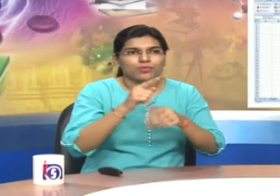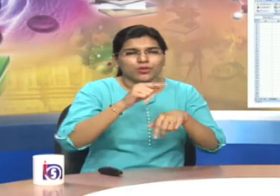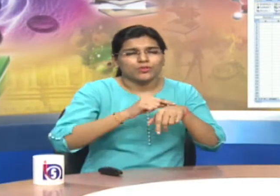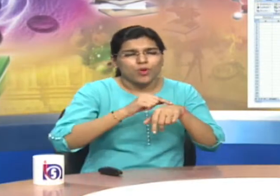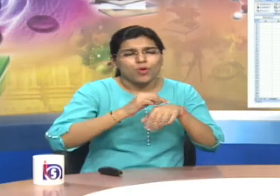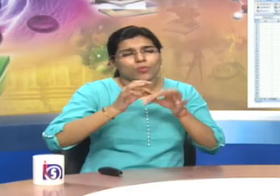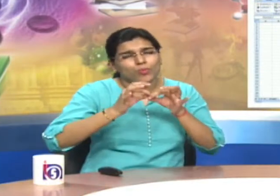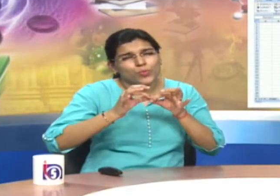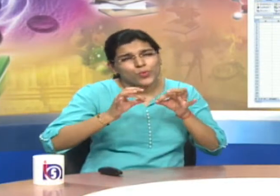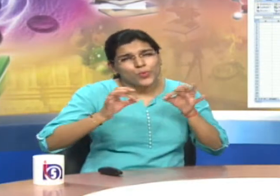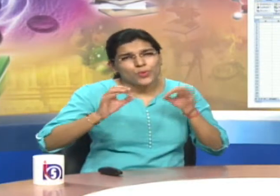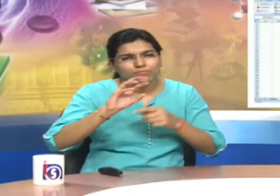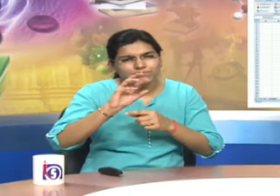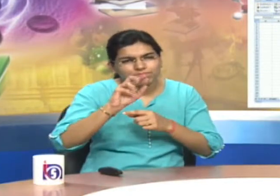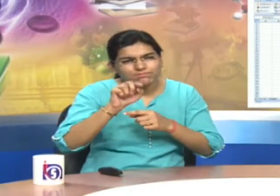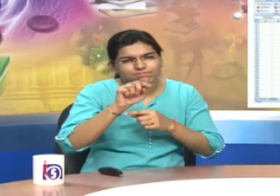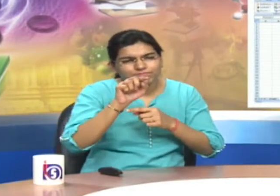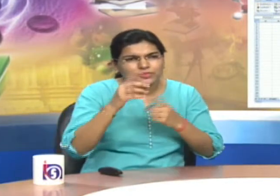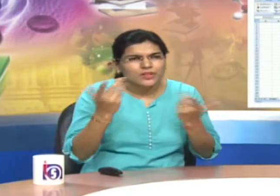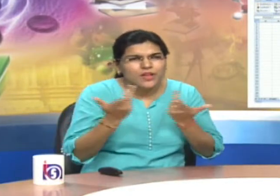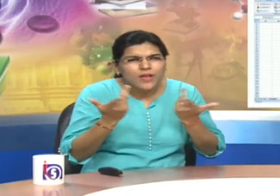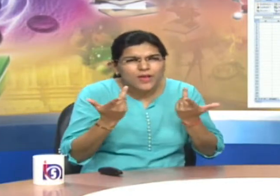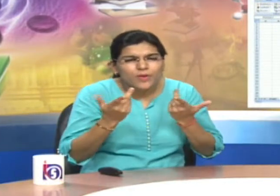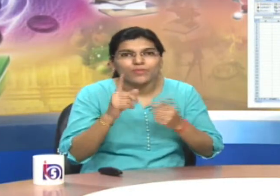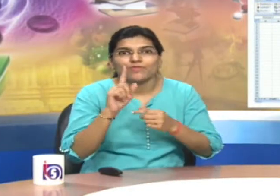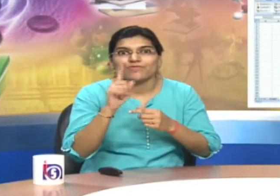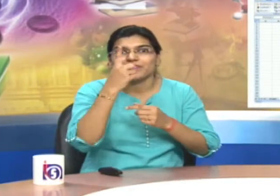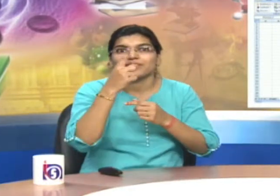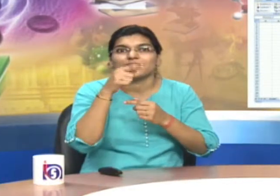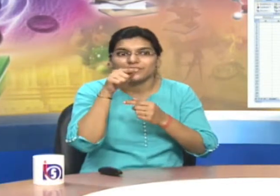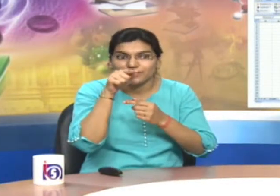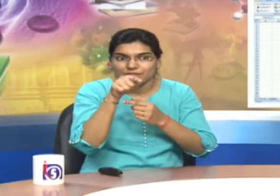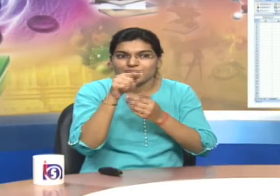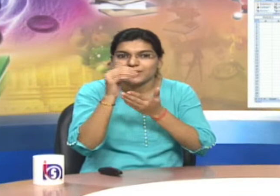changes, then you can do this, you can save your file.